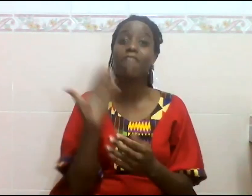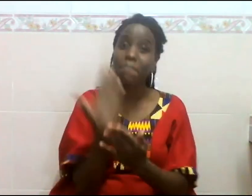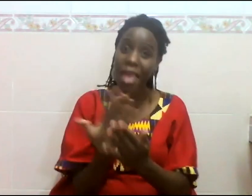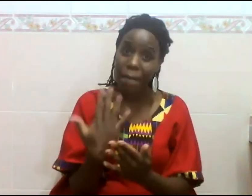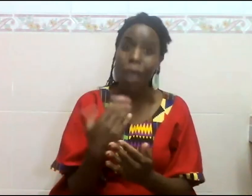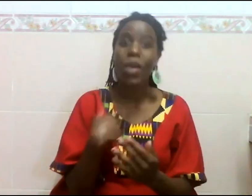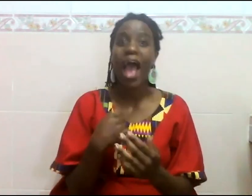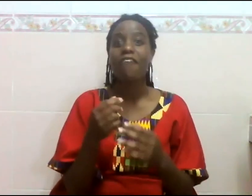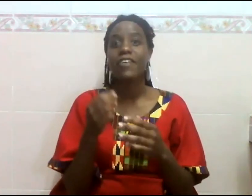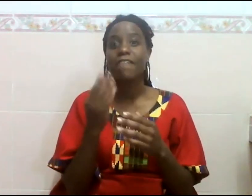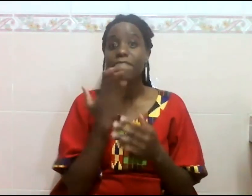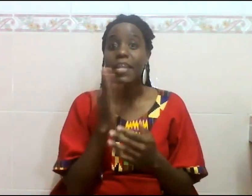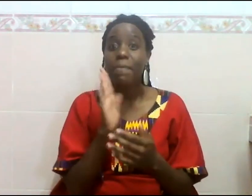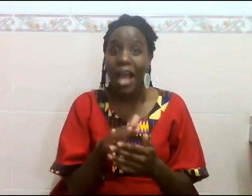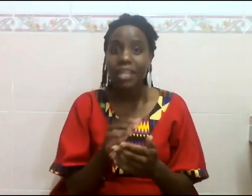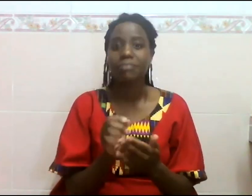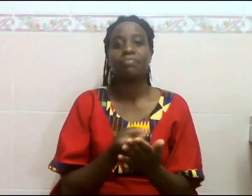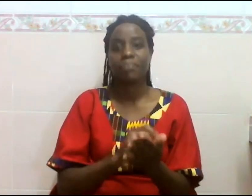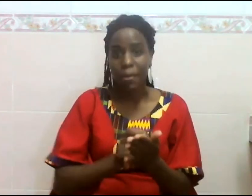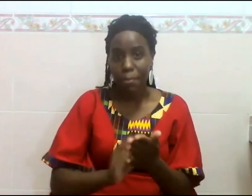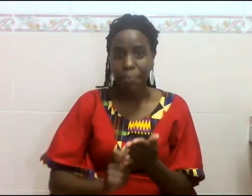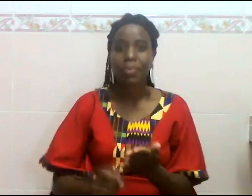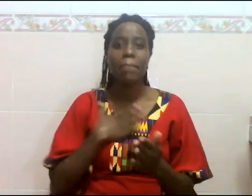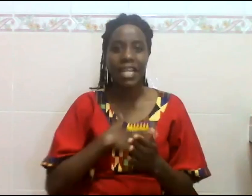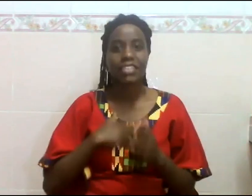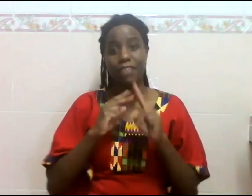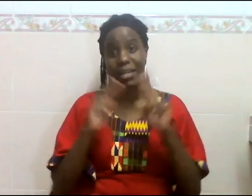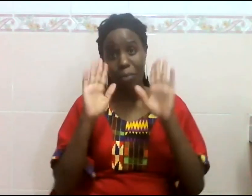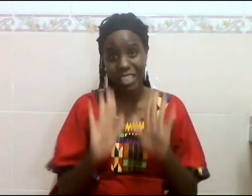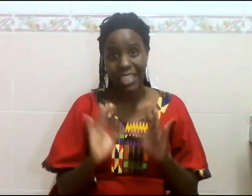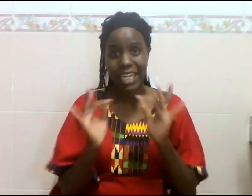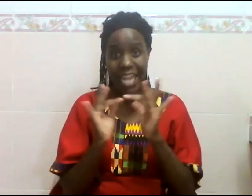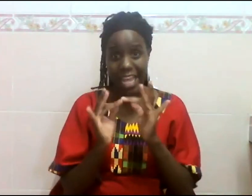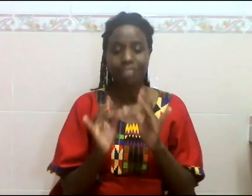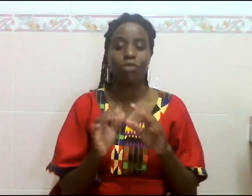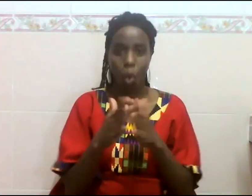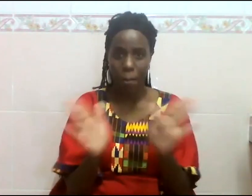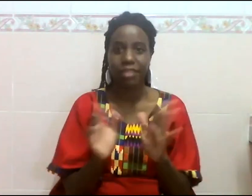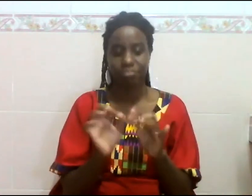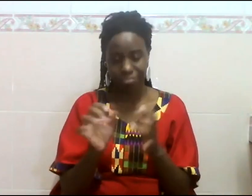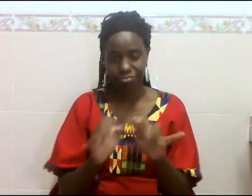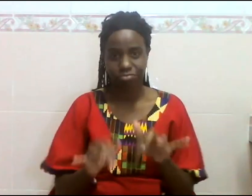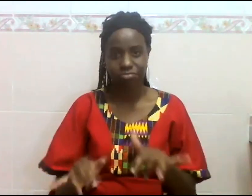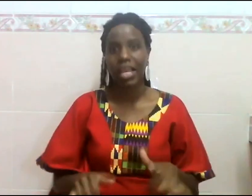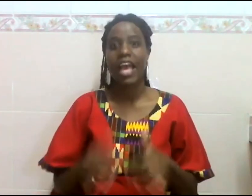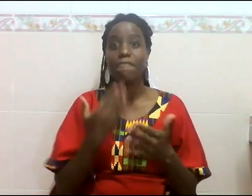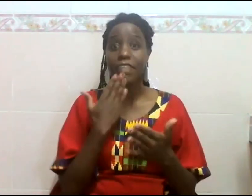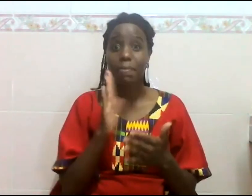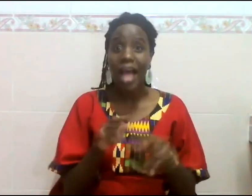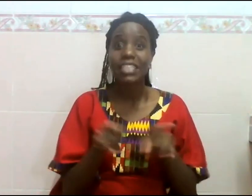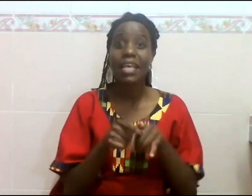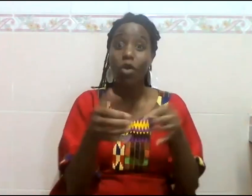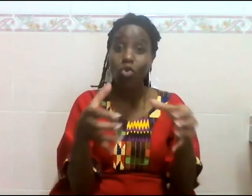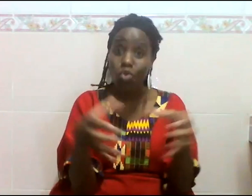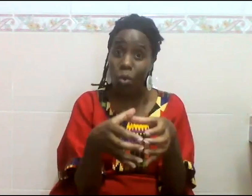have a few minutes to just give feedback on this event. And I also want to mention that this group we're not done